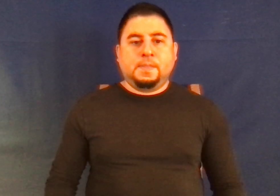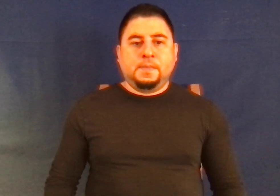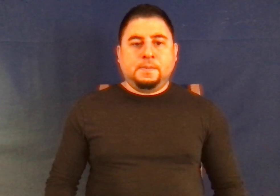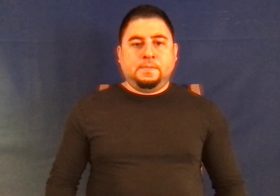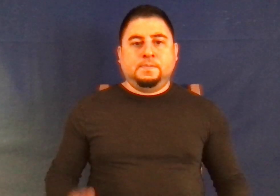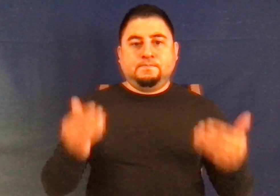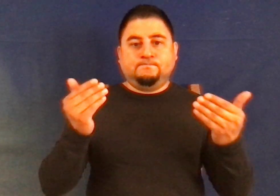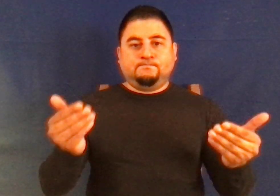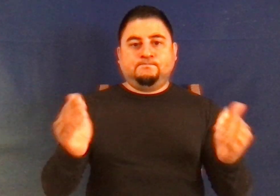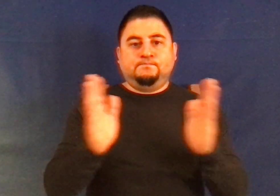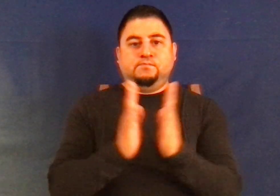light. Let us pray.